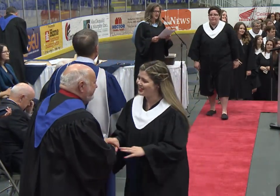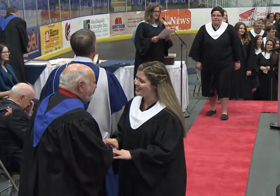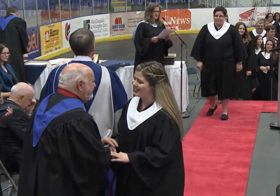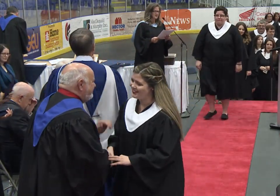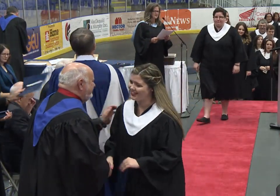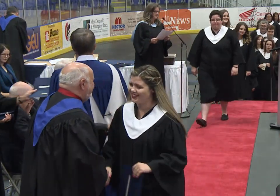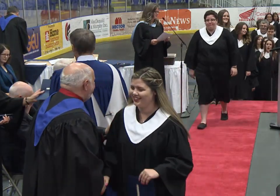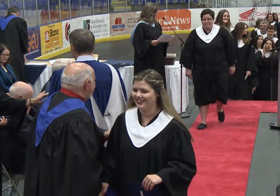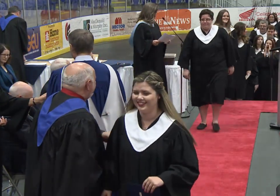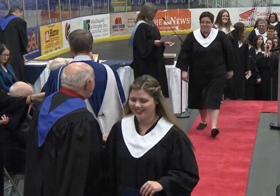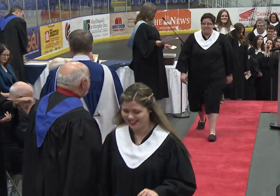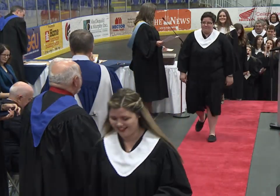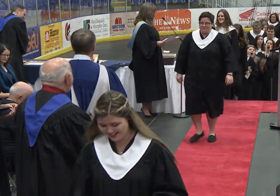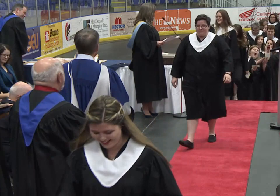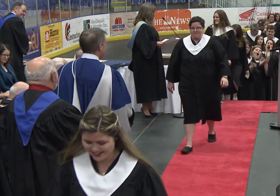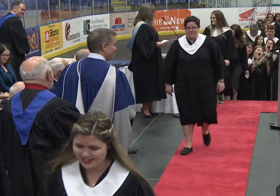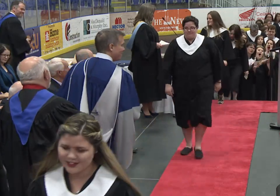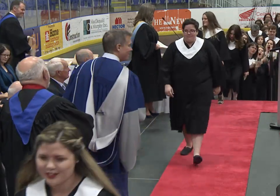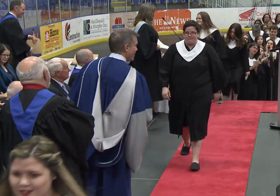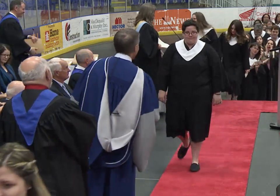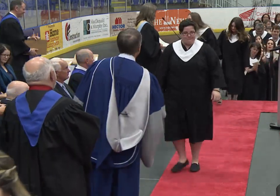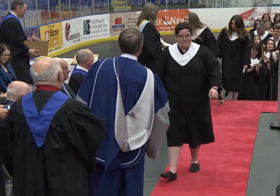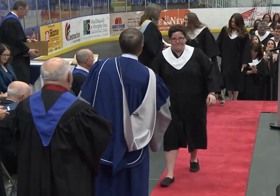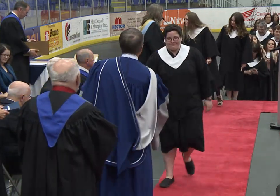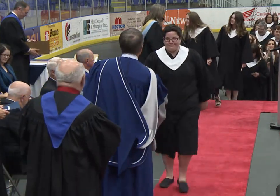Danica Gosby.